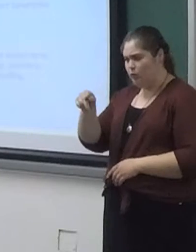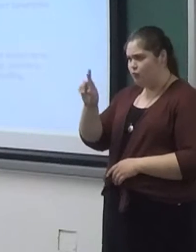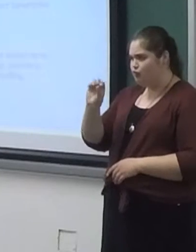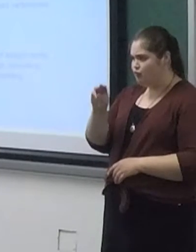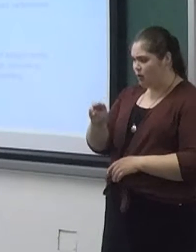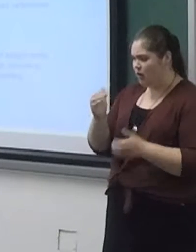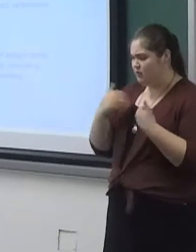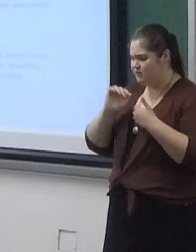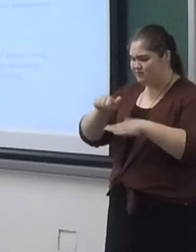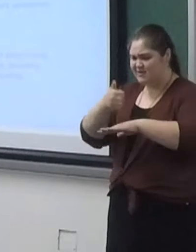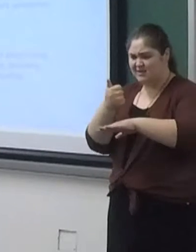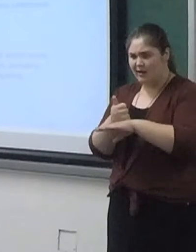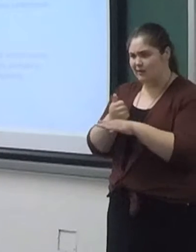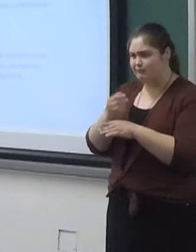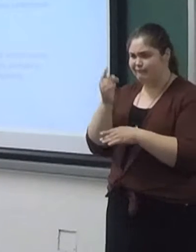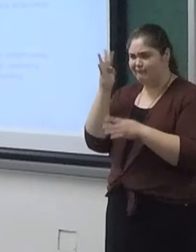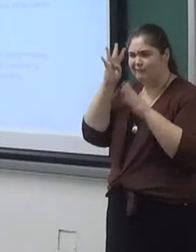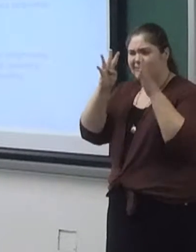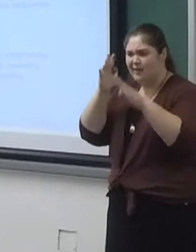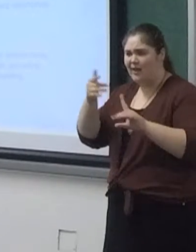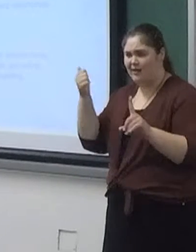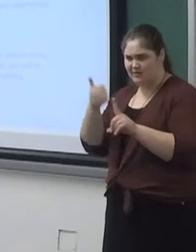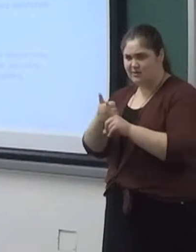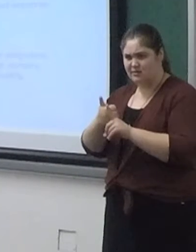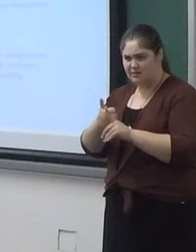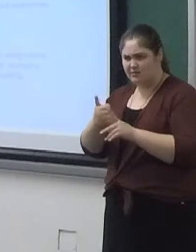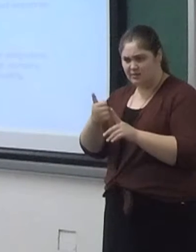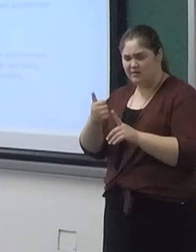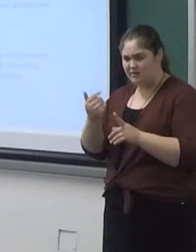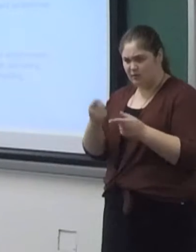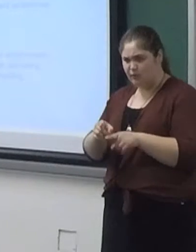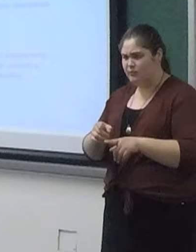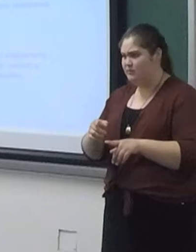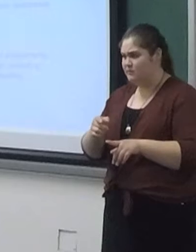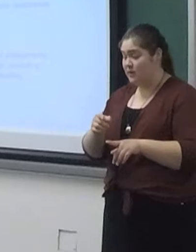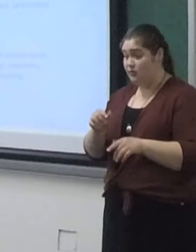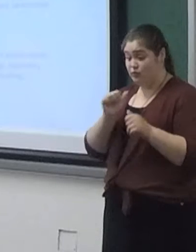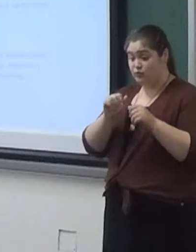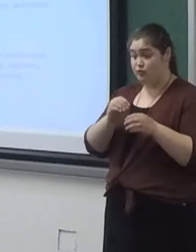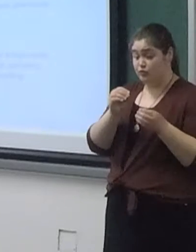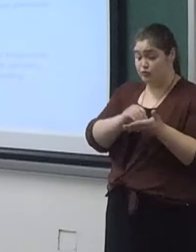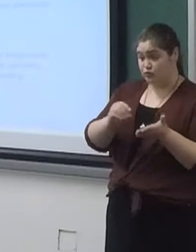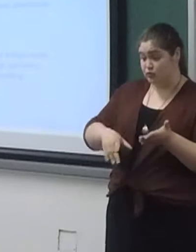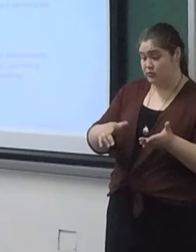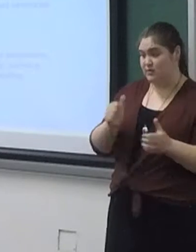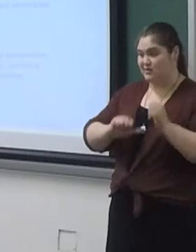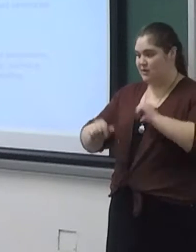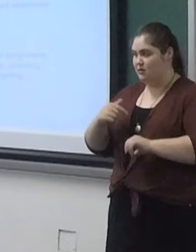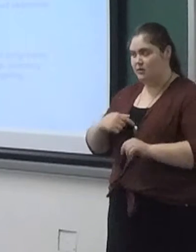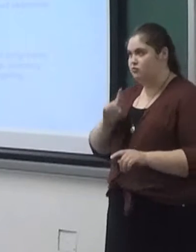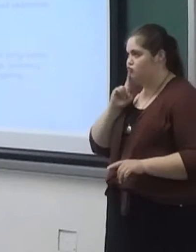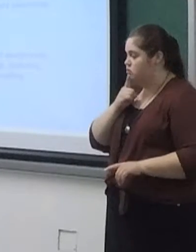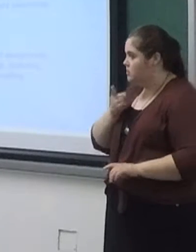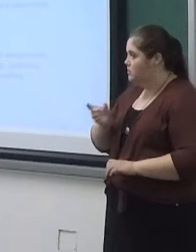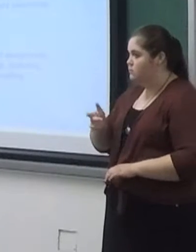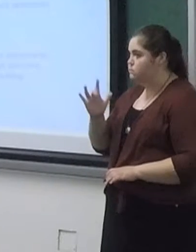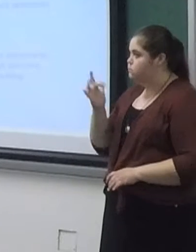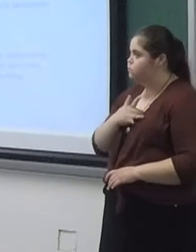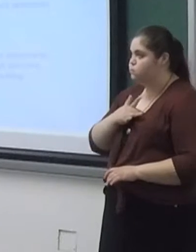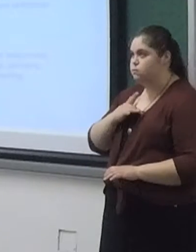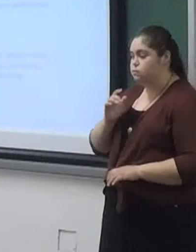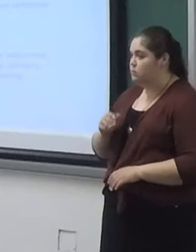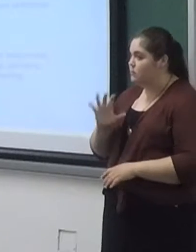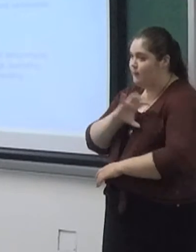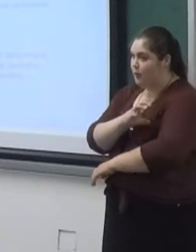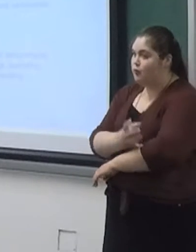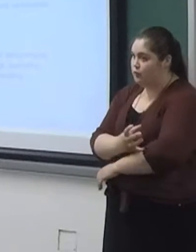drunk driving accident, and the students actually act in it, and it's really like emotional and powerful.